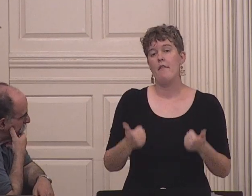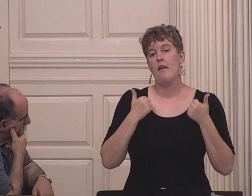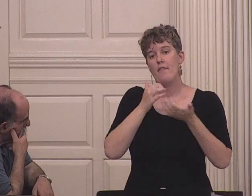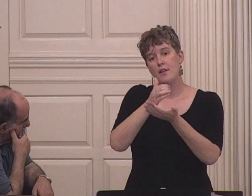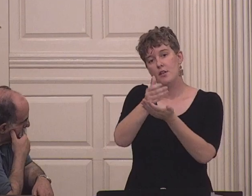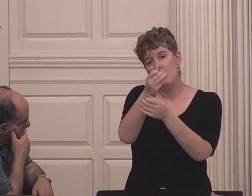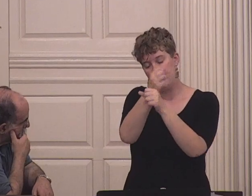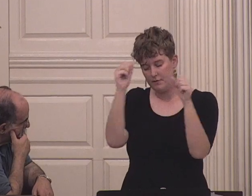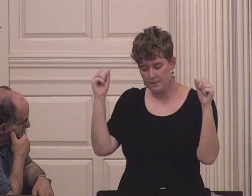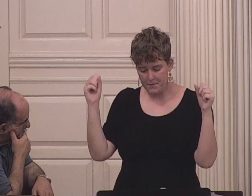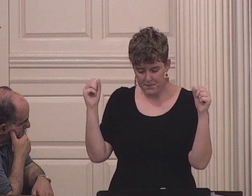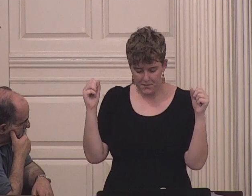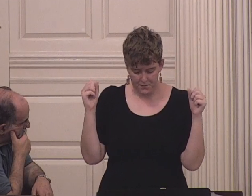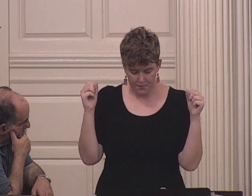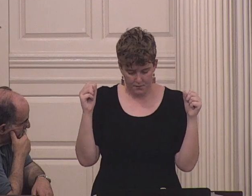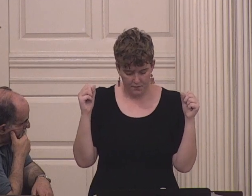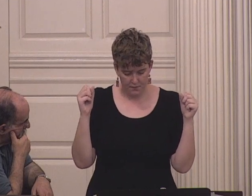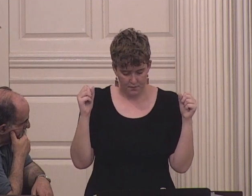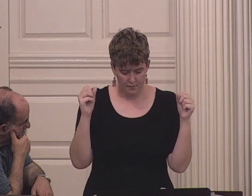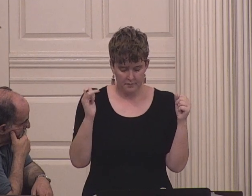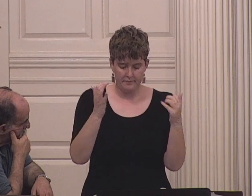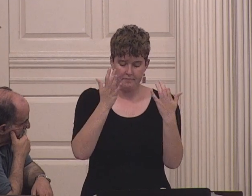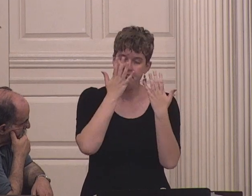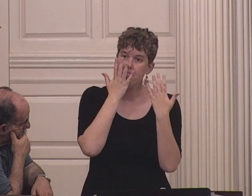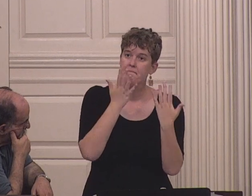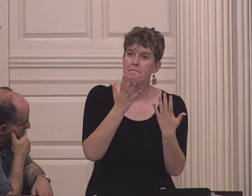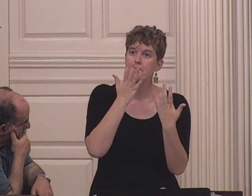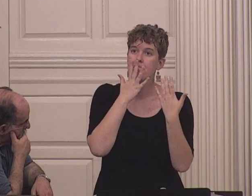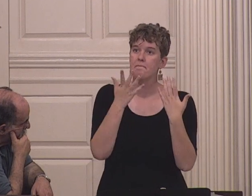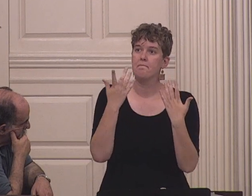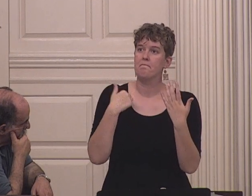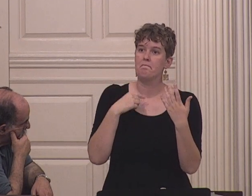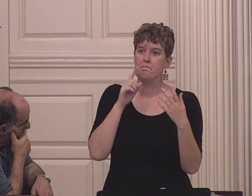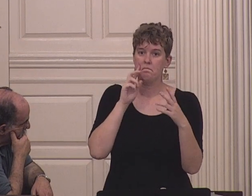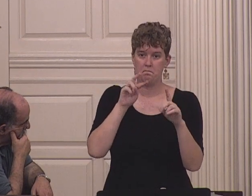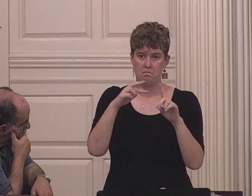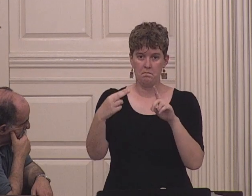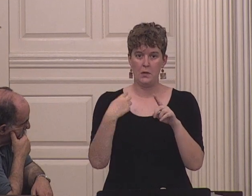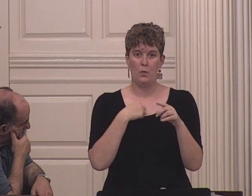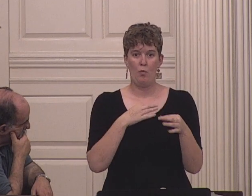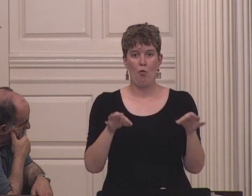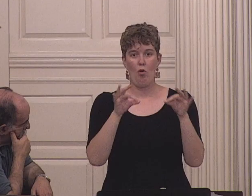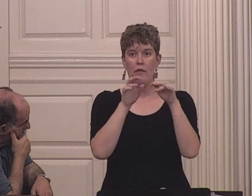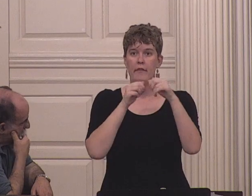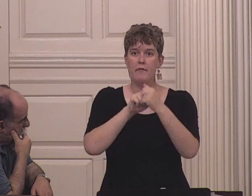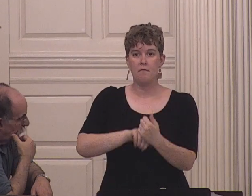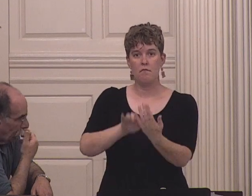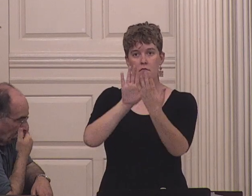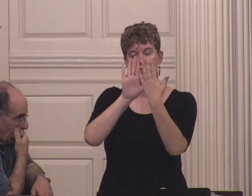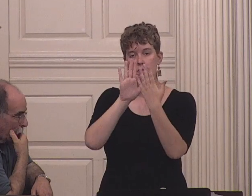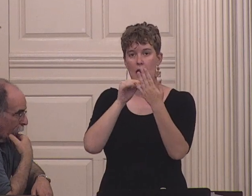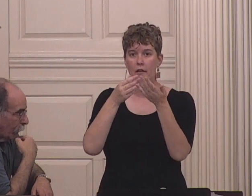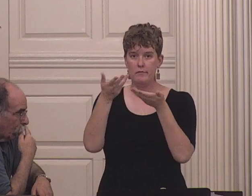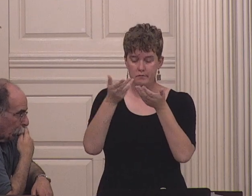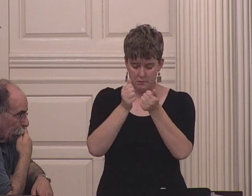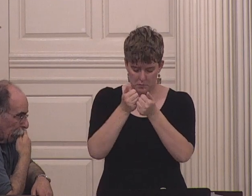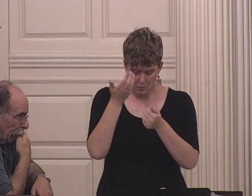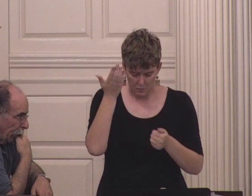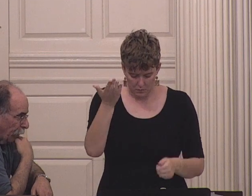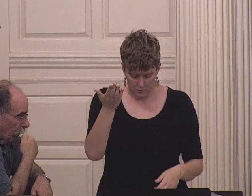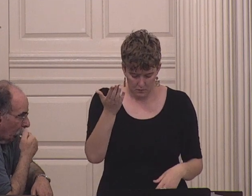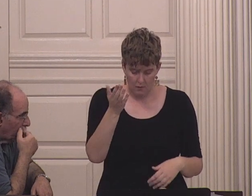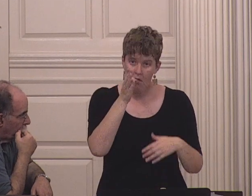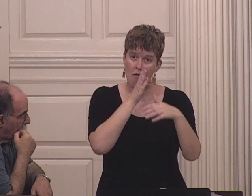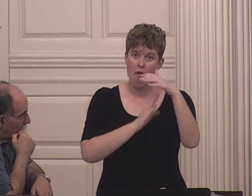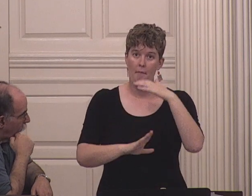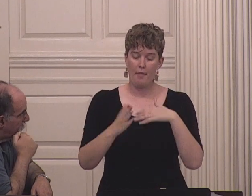of salvation, giving thanks that you have filled us worthy to be in your presence and minister to you. Humbly we